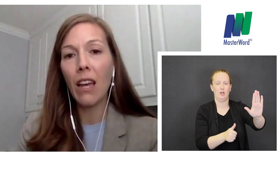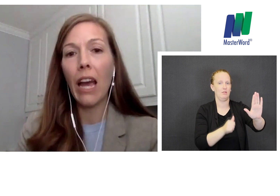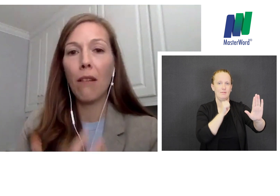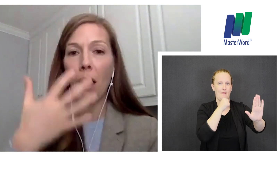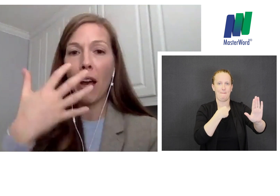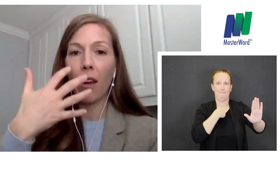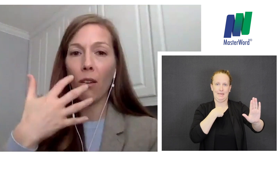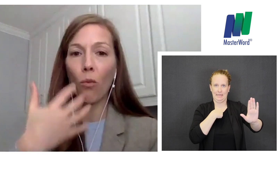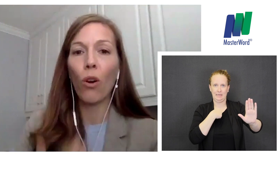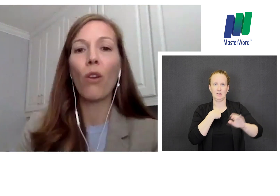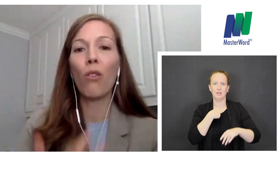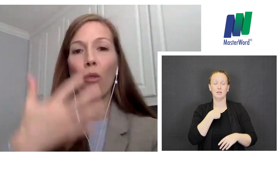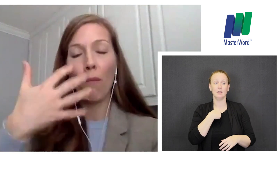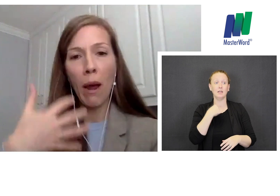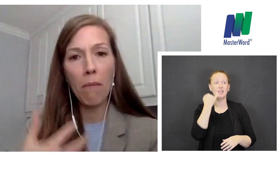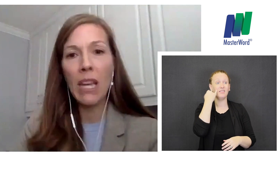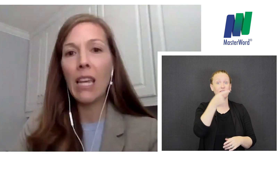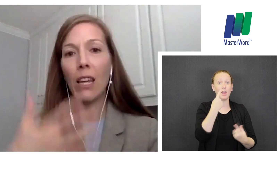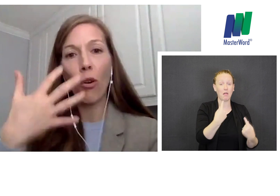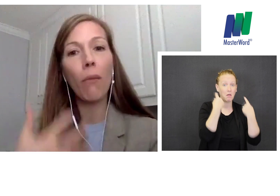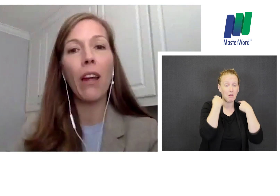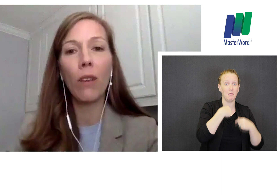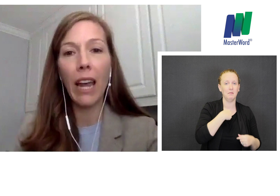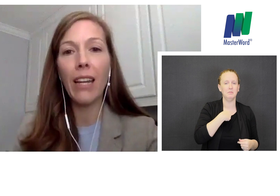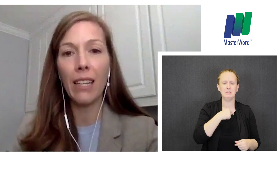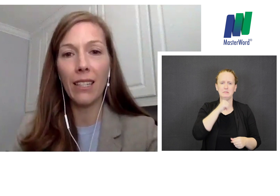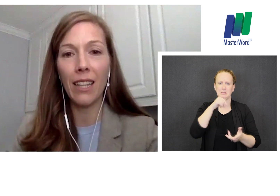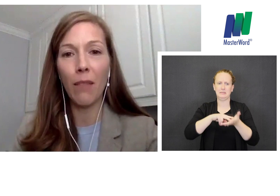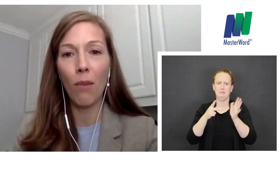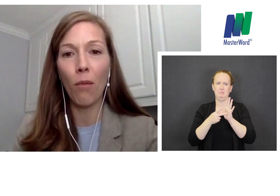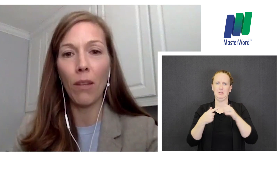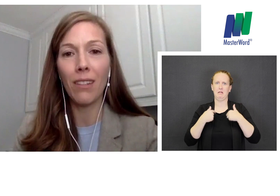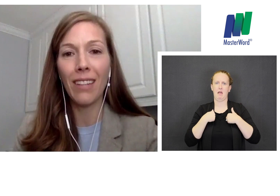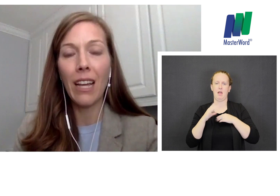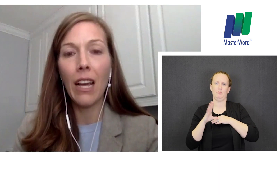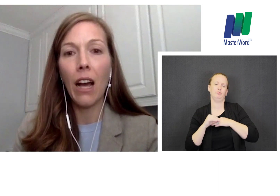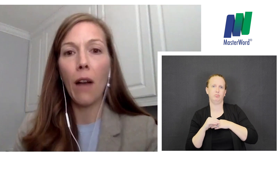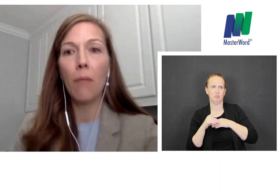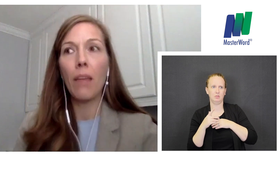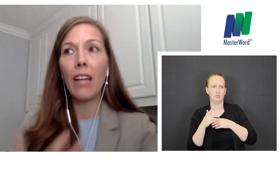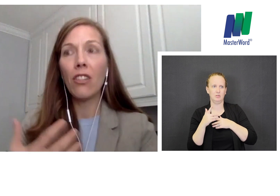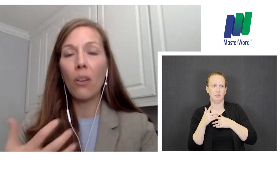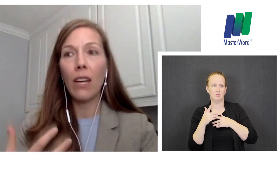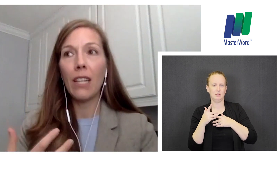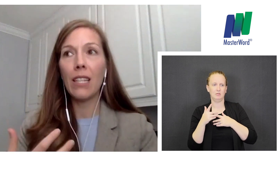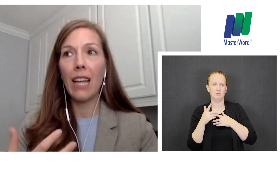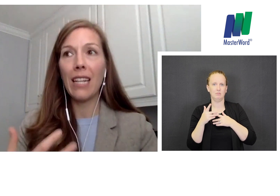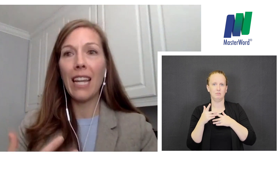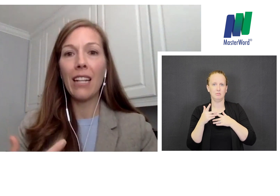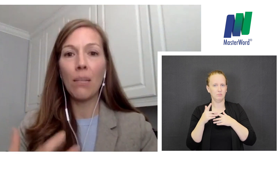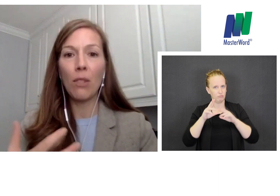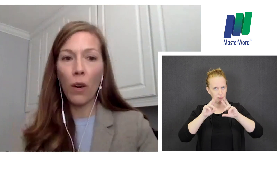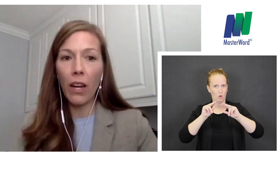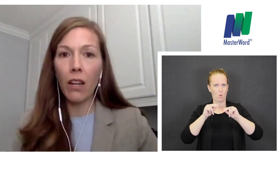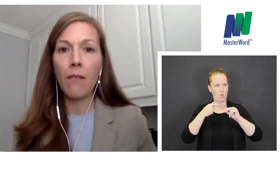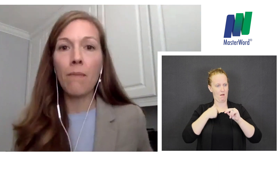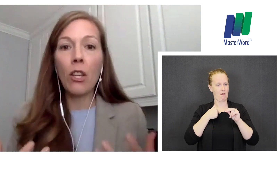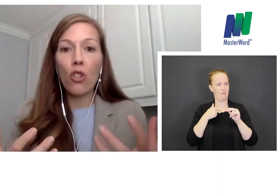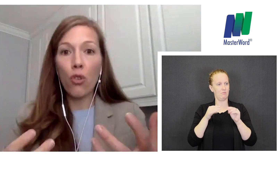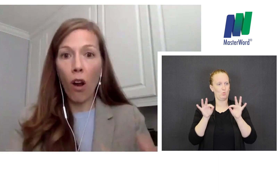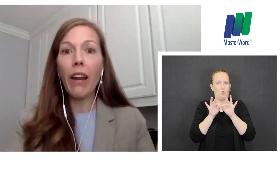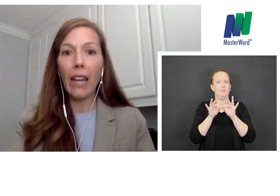me and my worth or my being or my okayness in the moment. And so it's that dance